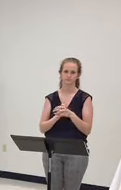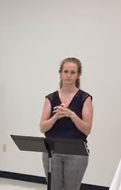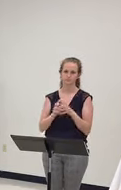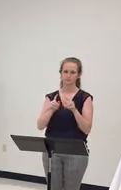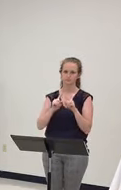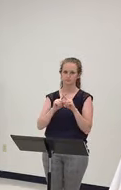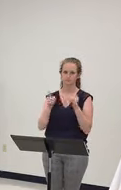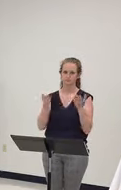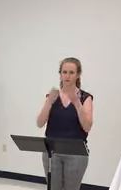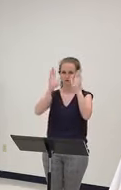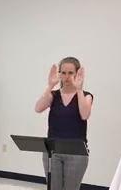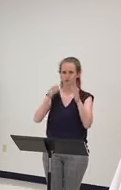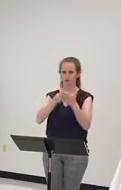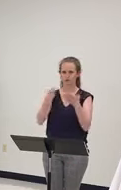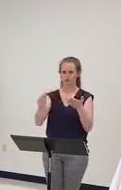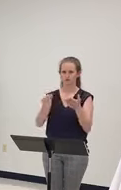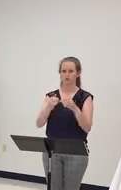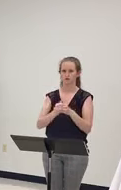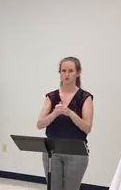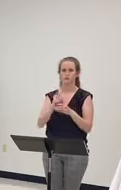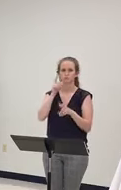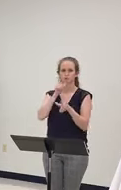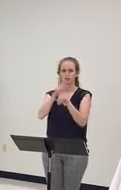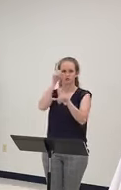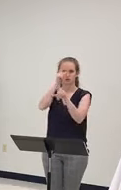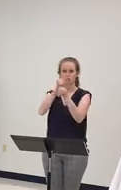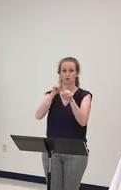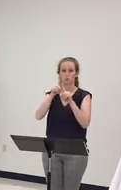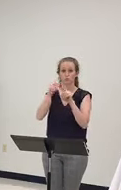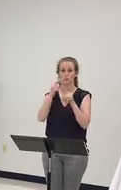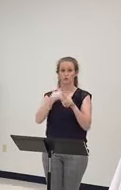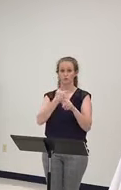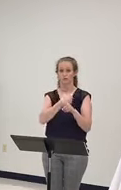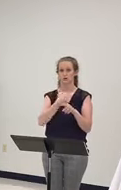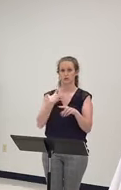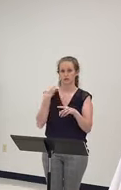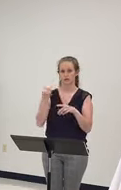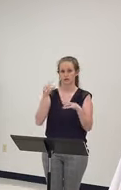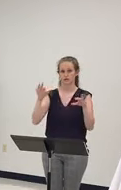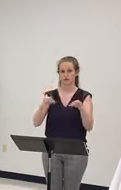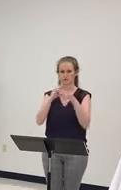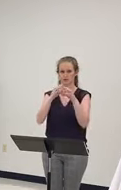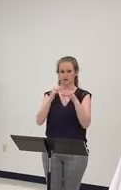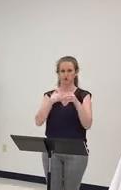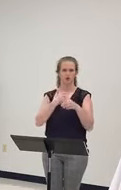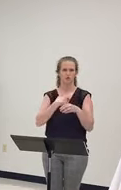But here's the wonderful thing, brothers and sisters, that when we leave and we suffer